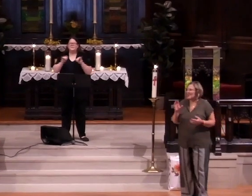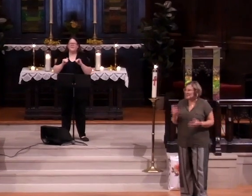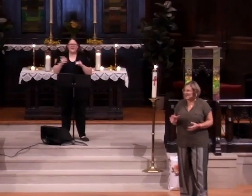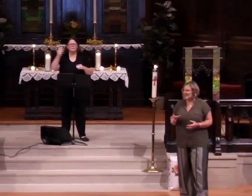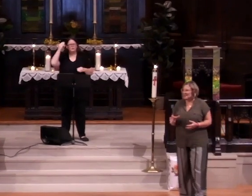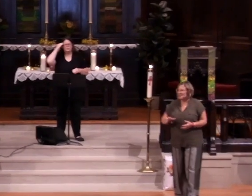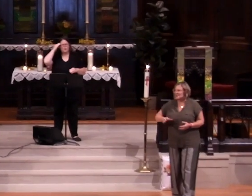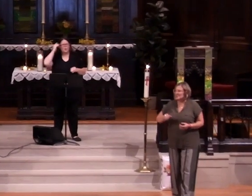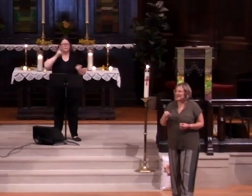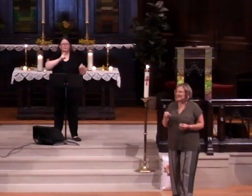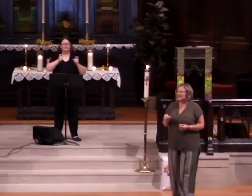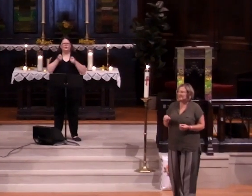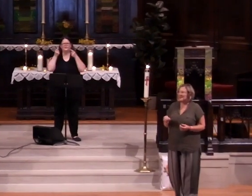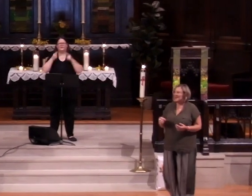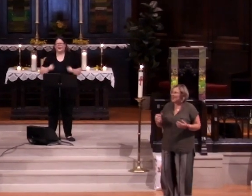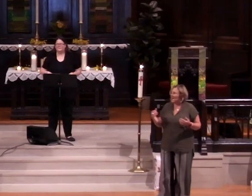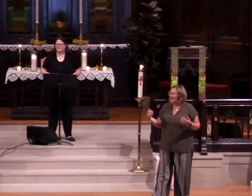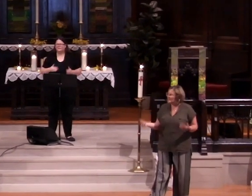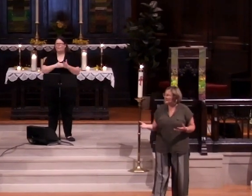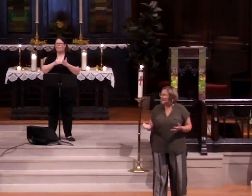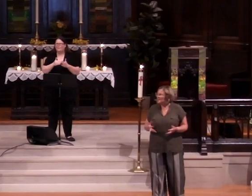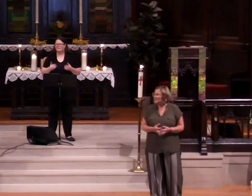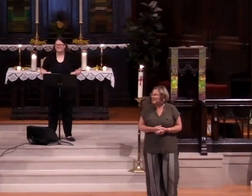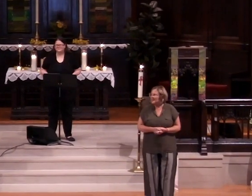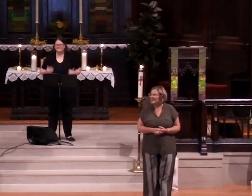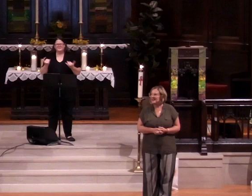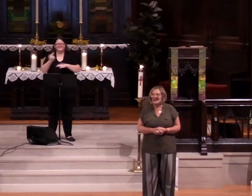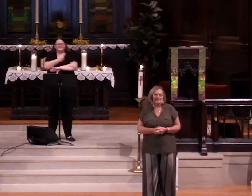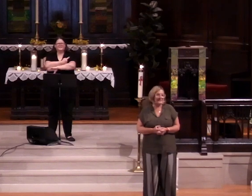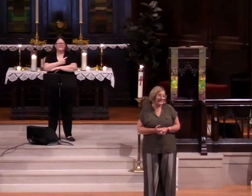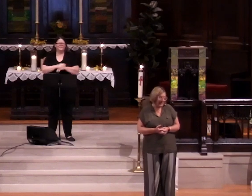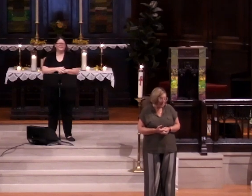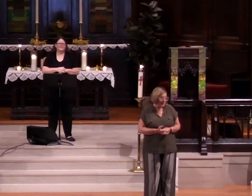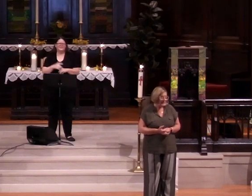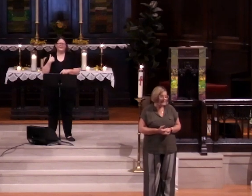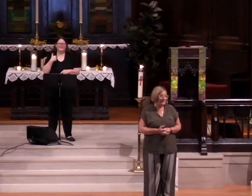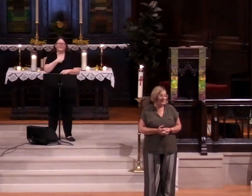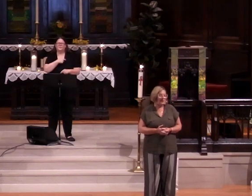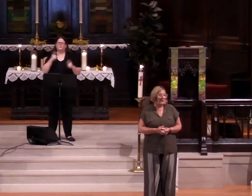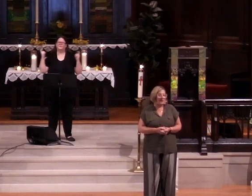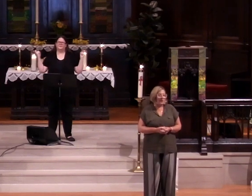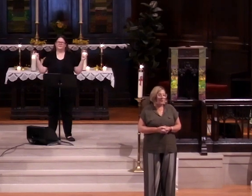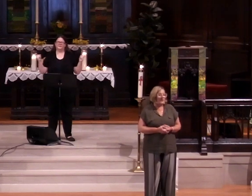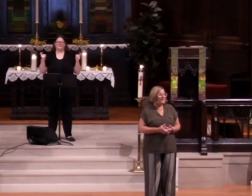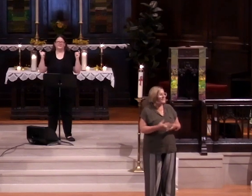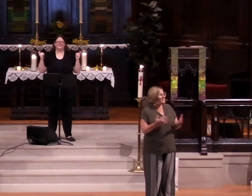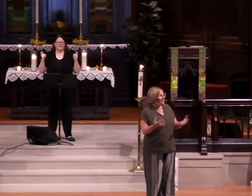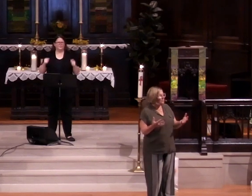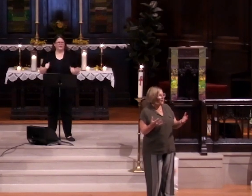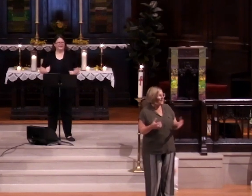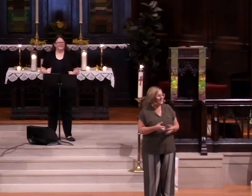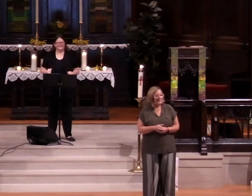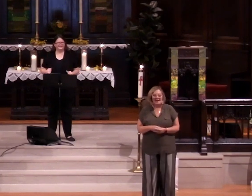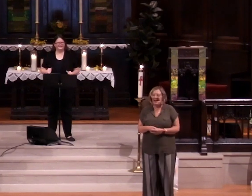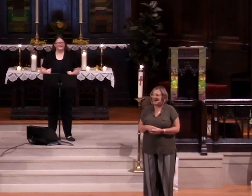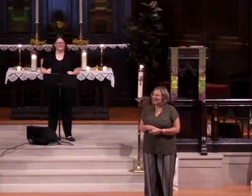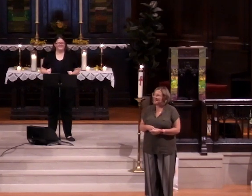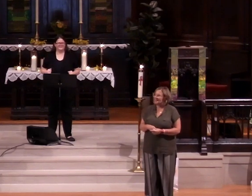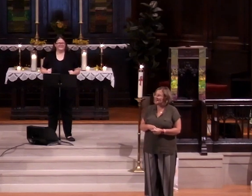always change. And today we get to celebrate. We get to